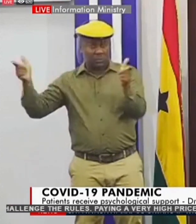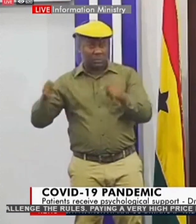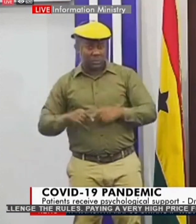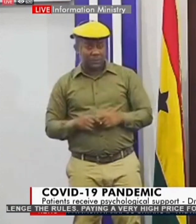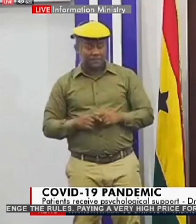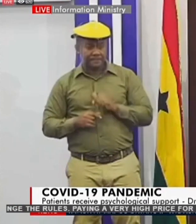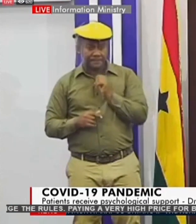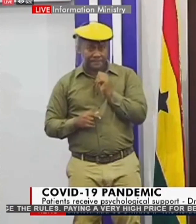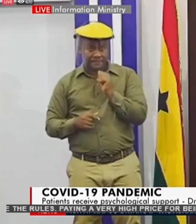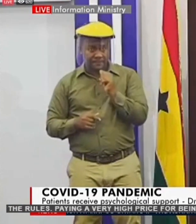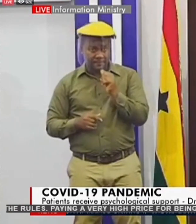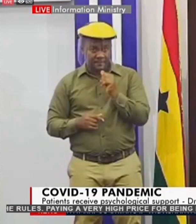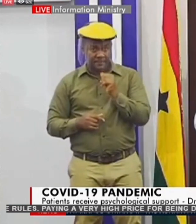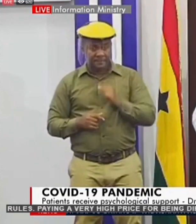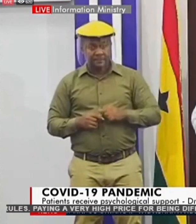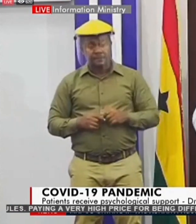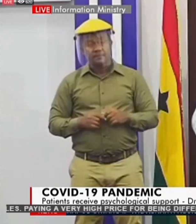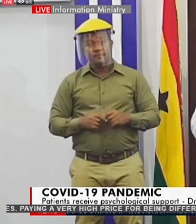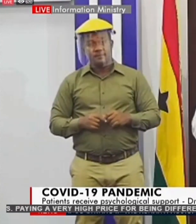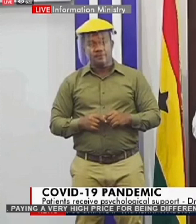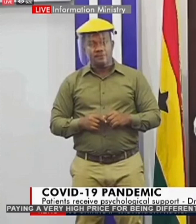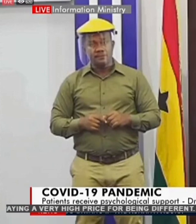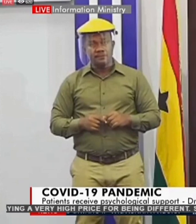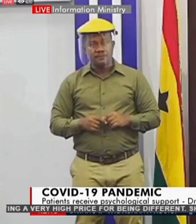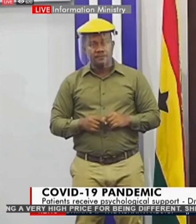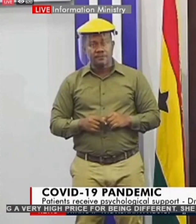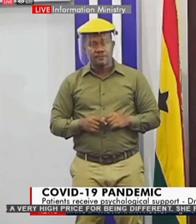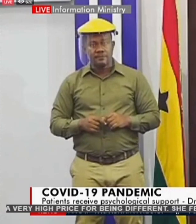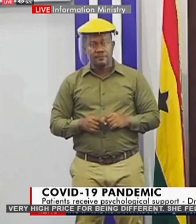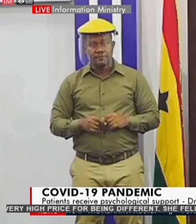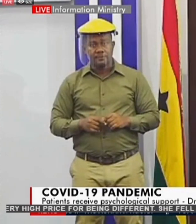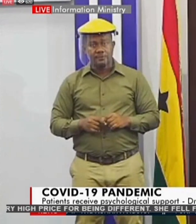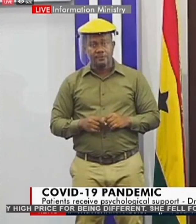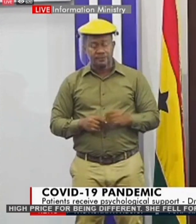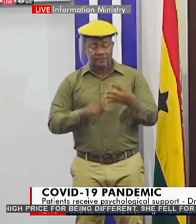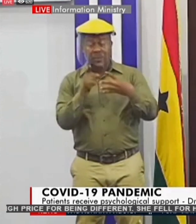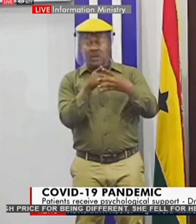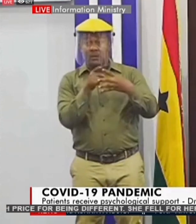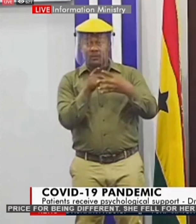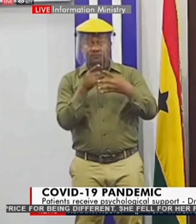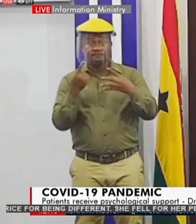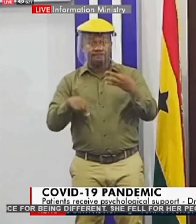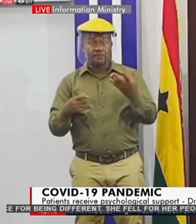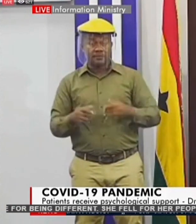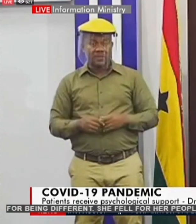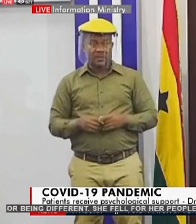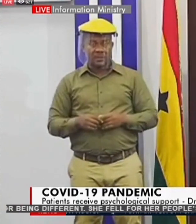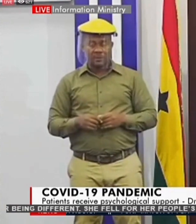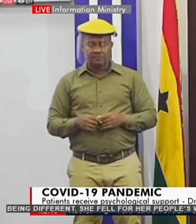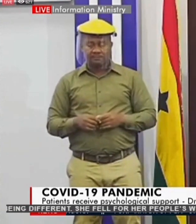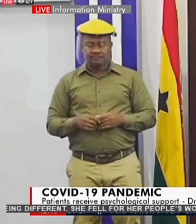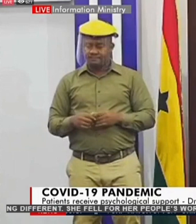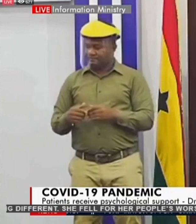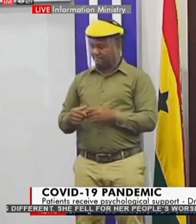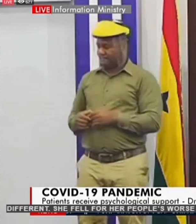one that happens elsewhere and also as an academic in the literature. The first one is avoidance,